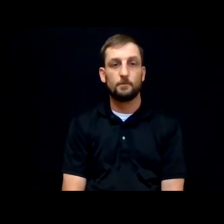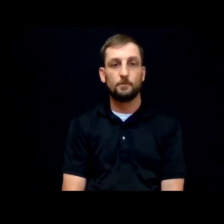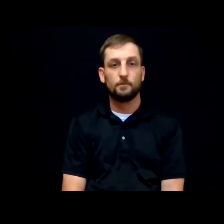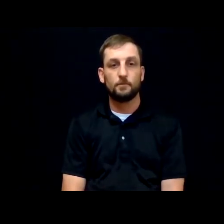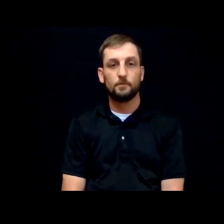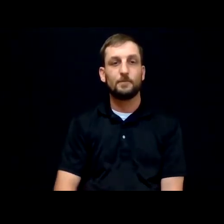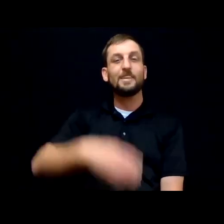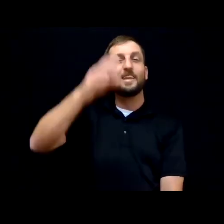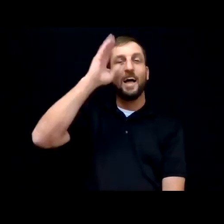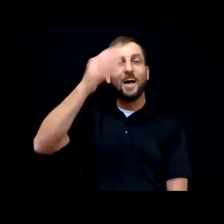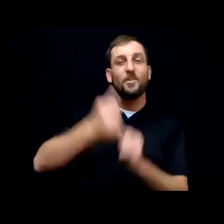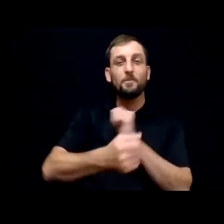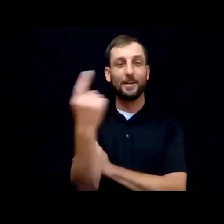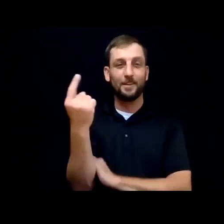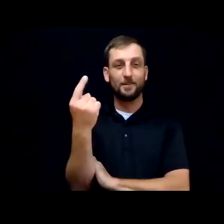Hi, everybody.